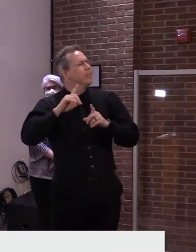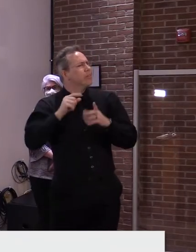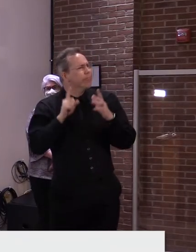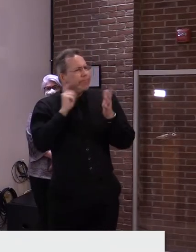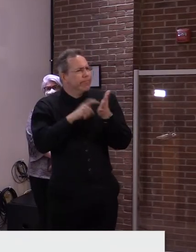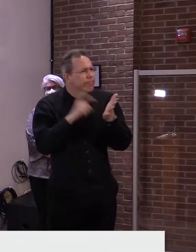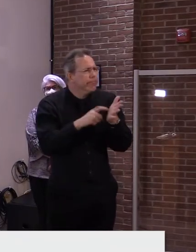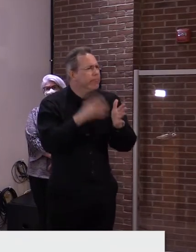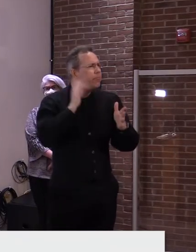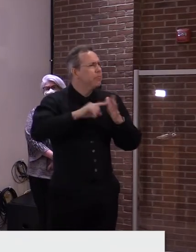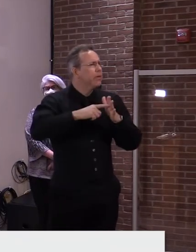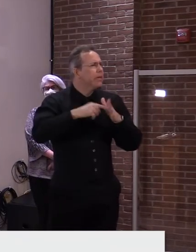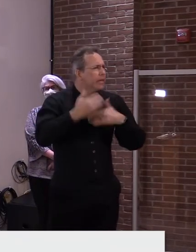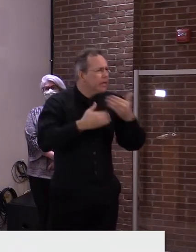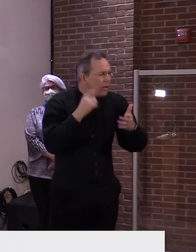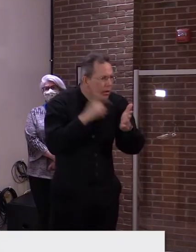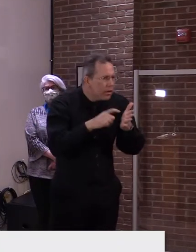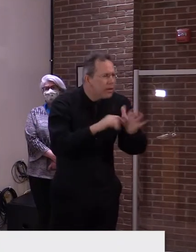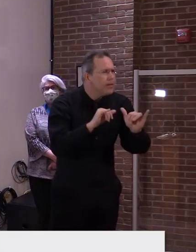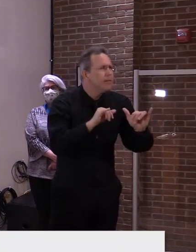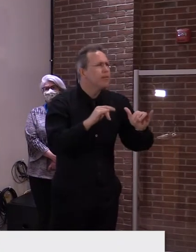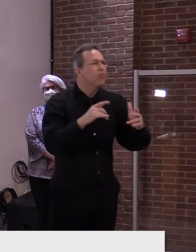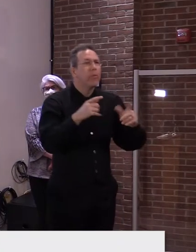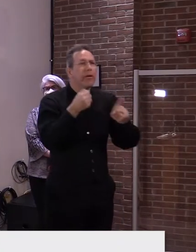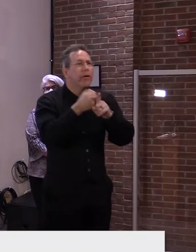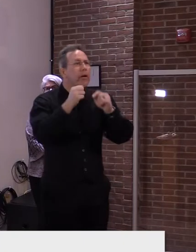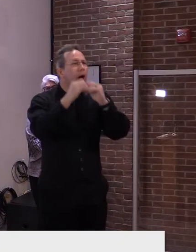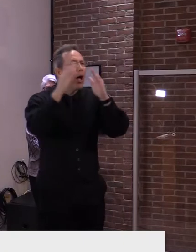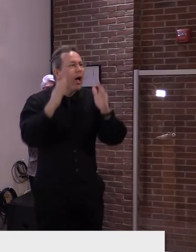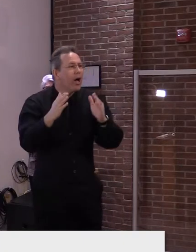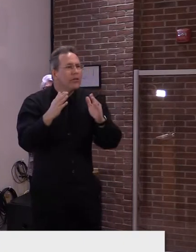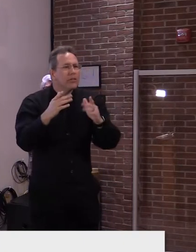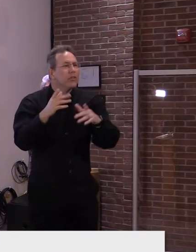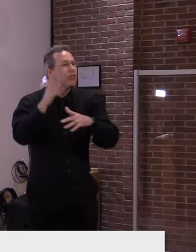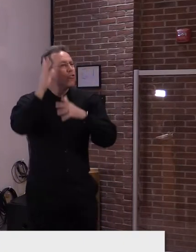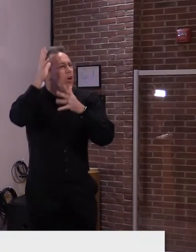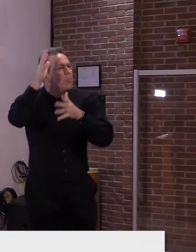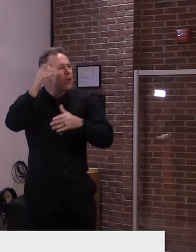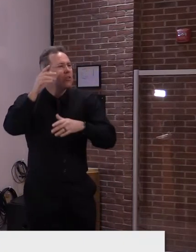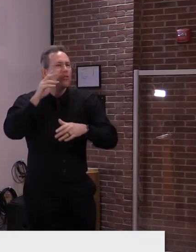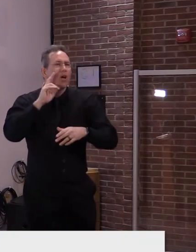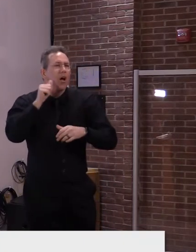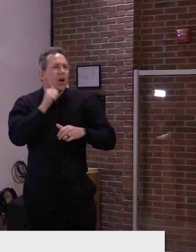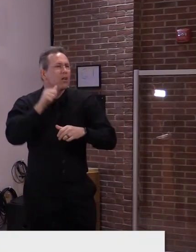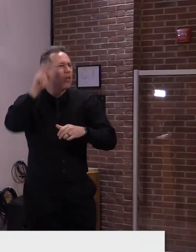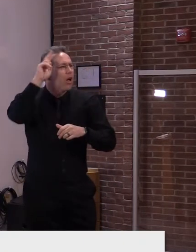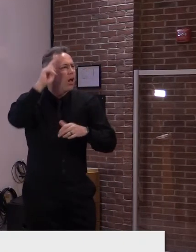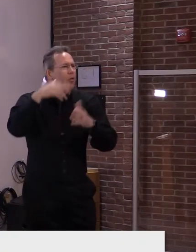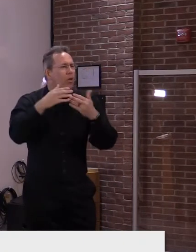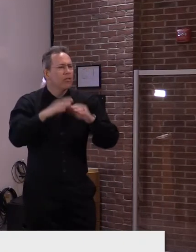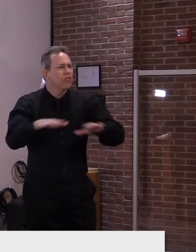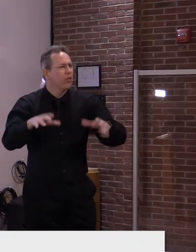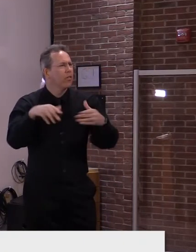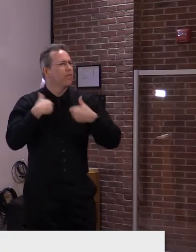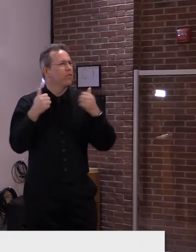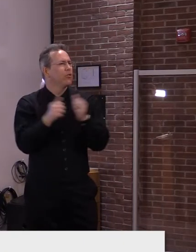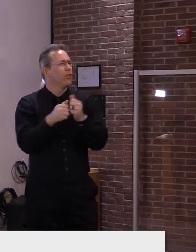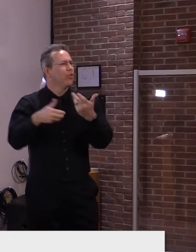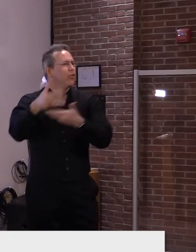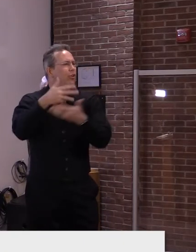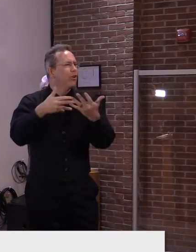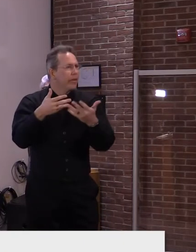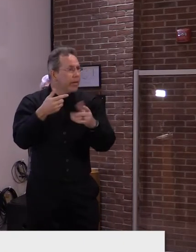multi-generational families impacted and children tested positive, though they weren't actually ill, but that